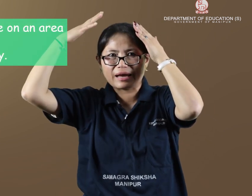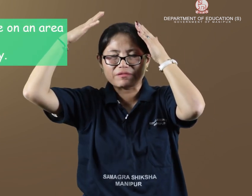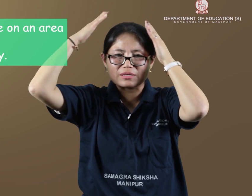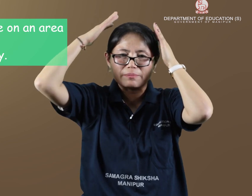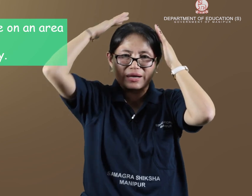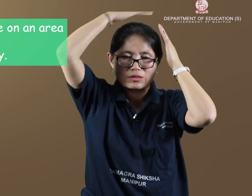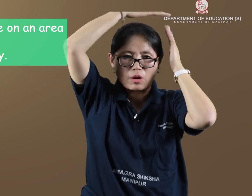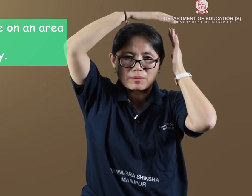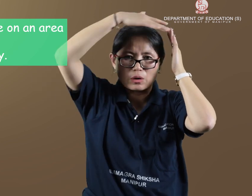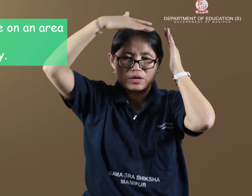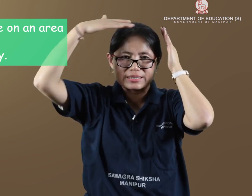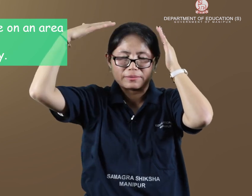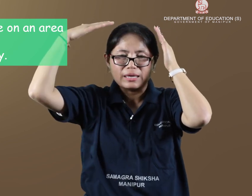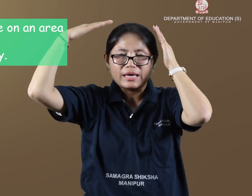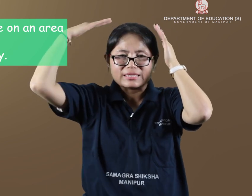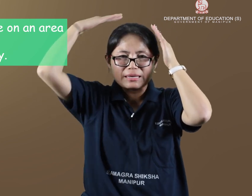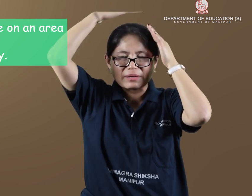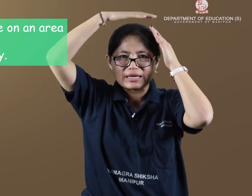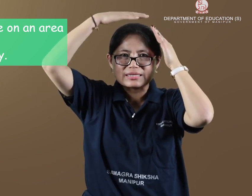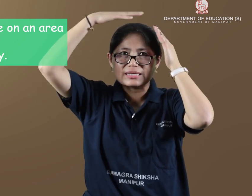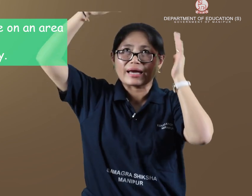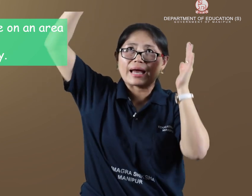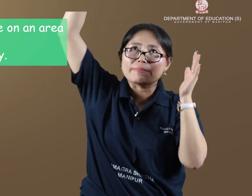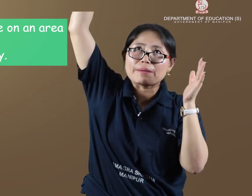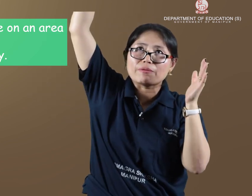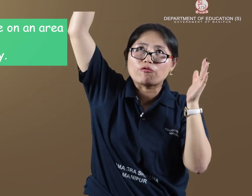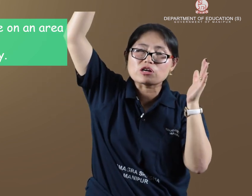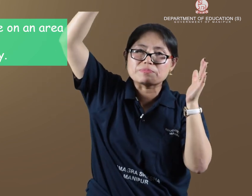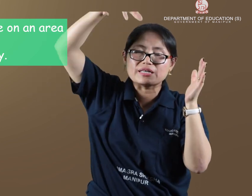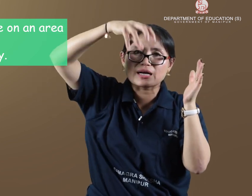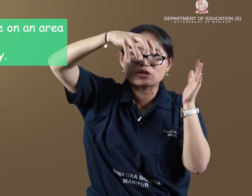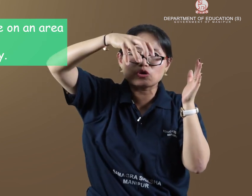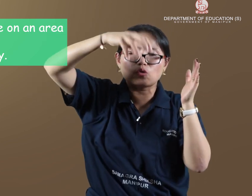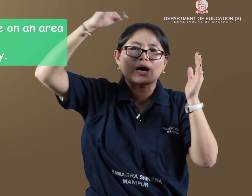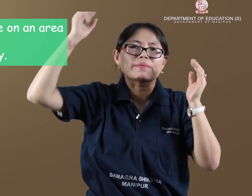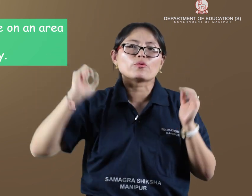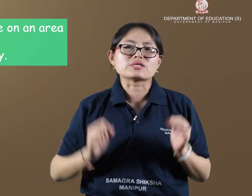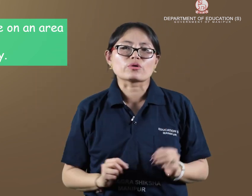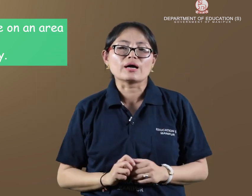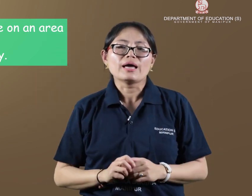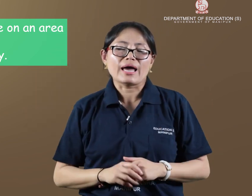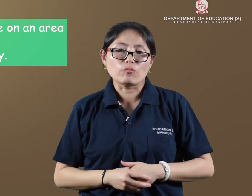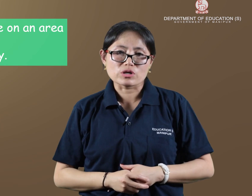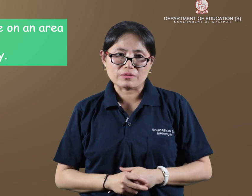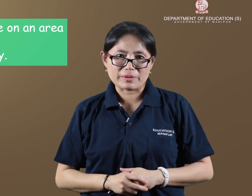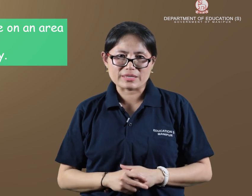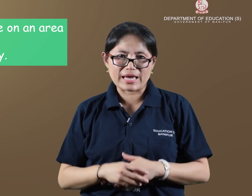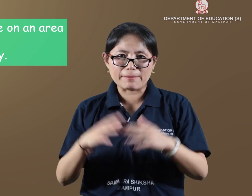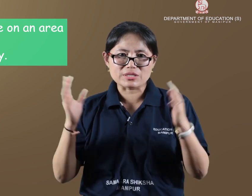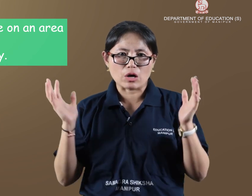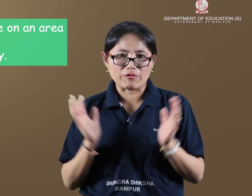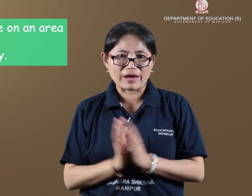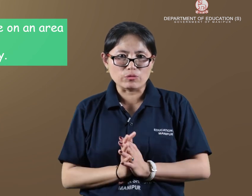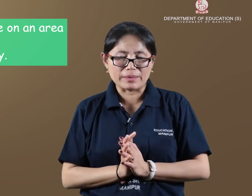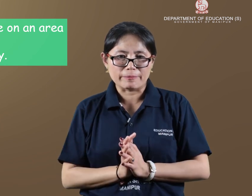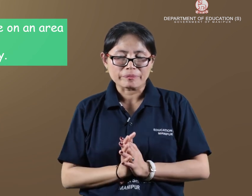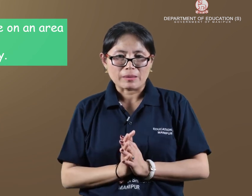15 centimeter breadth ra kom low rase sige mathak sida kaya myamba force pidharak do ino hybo poje ko atmospheric pressure yam chaw ro value ne ba mase